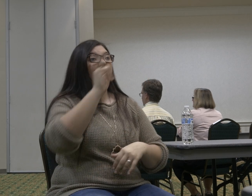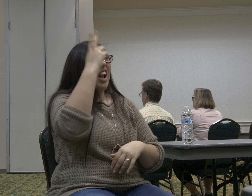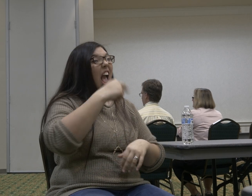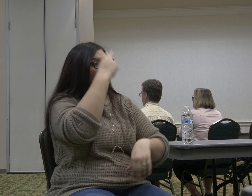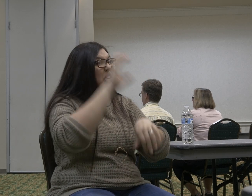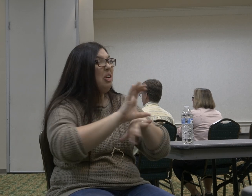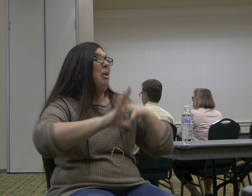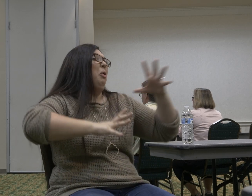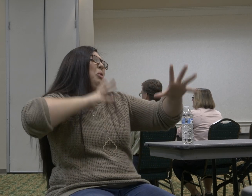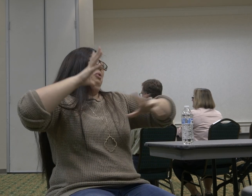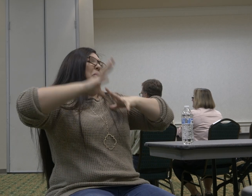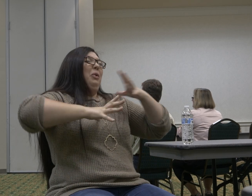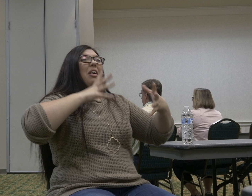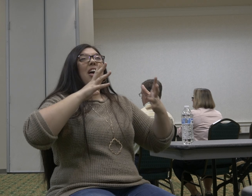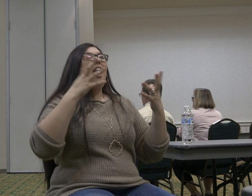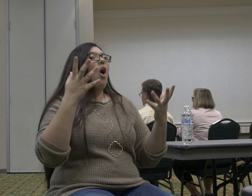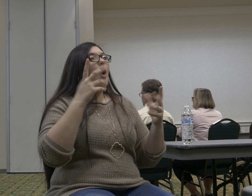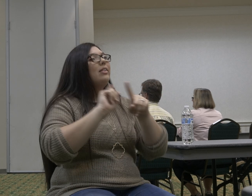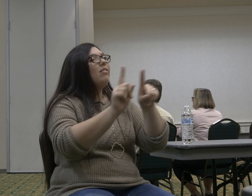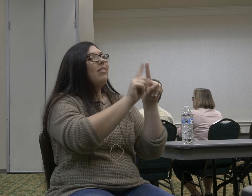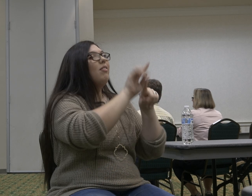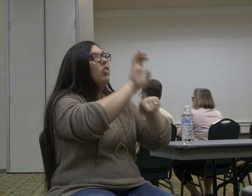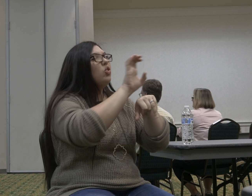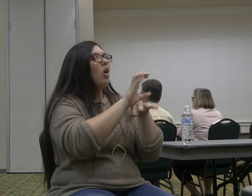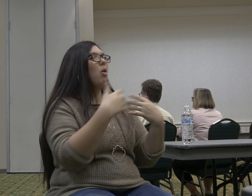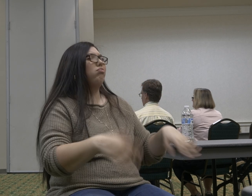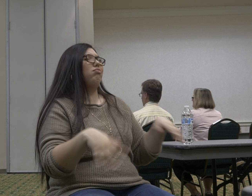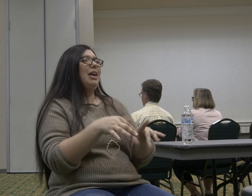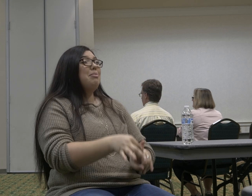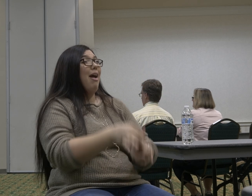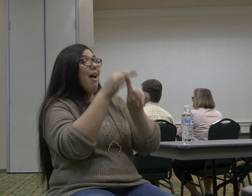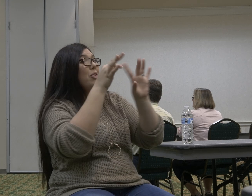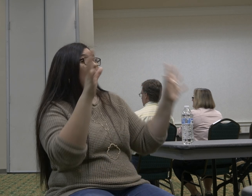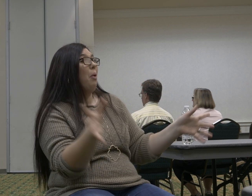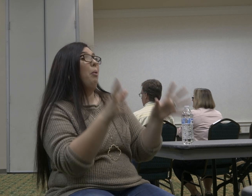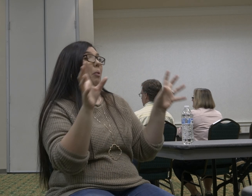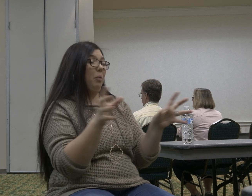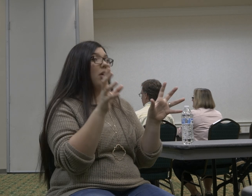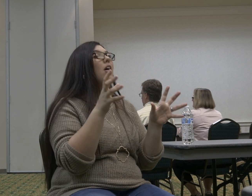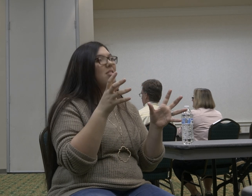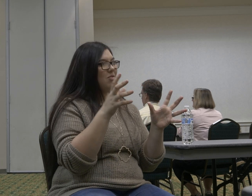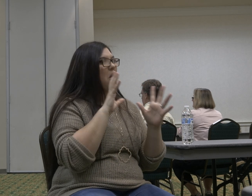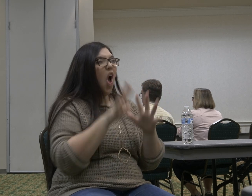and special sanctuaries all over the country and all over the